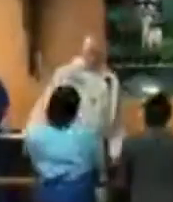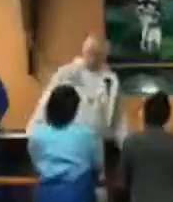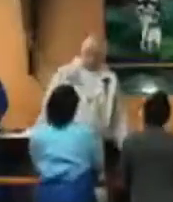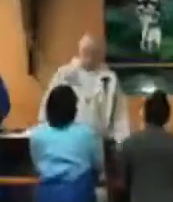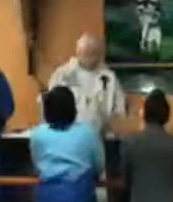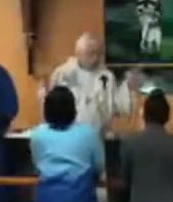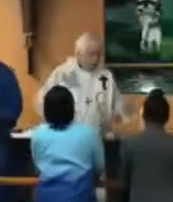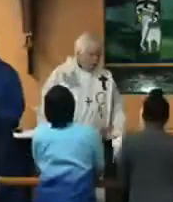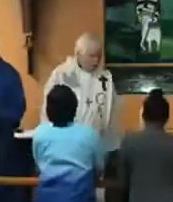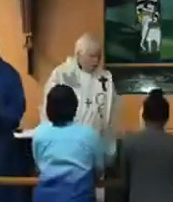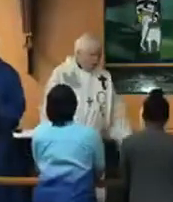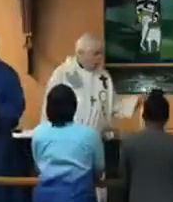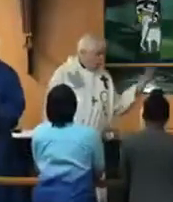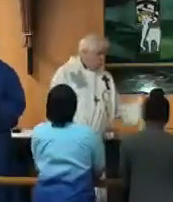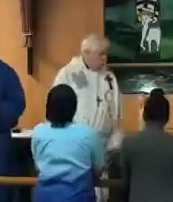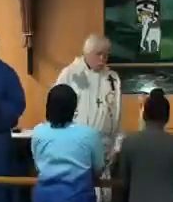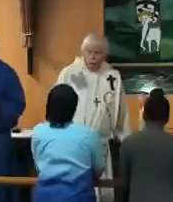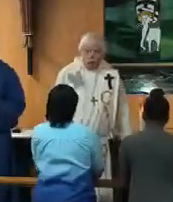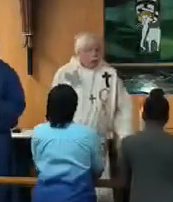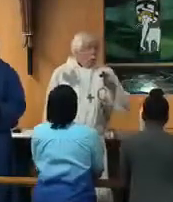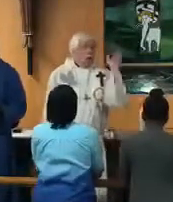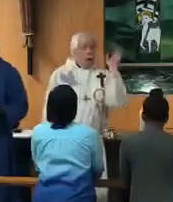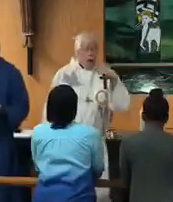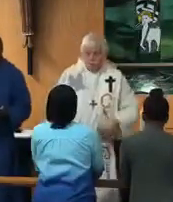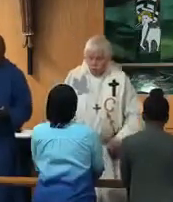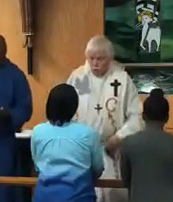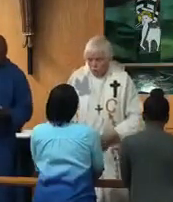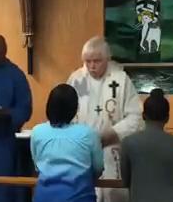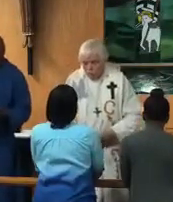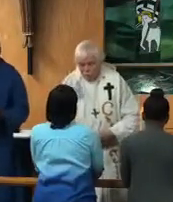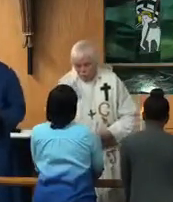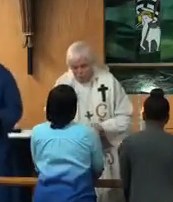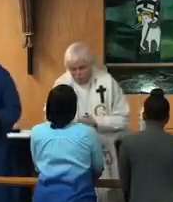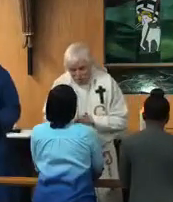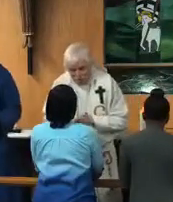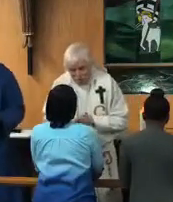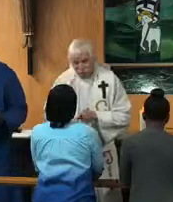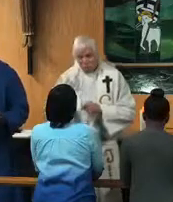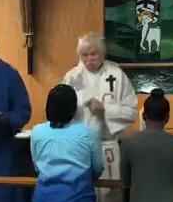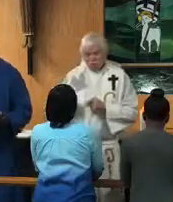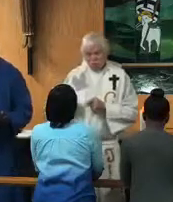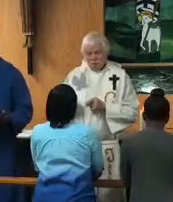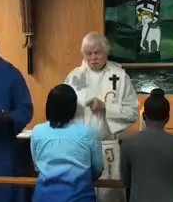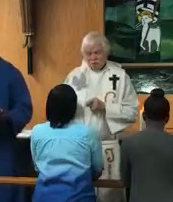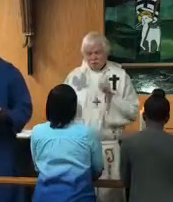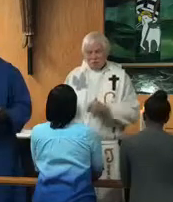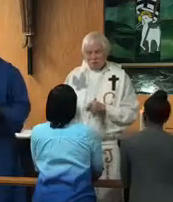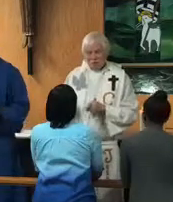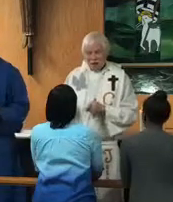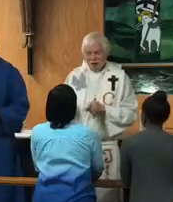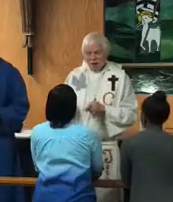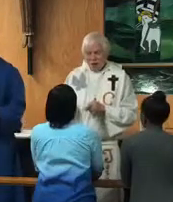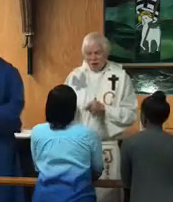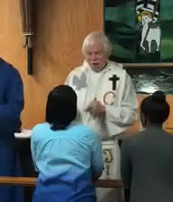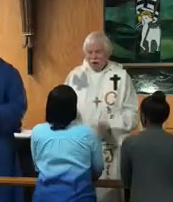on Easter? Just left the patients there where they're supposed to be. Whatever. But, you know, when you go, this when you see